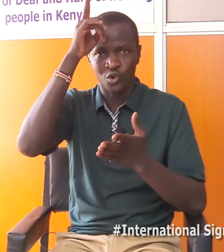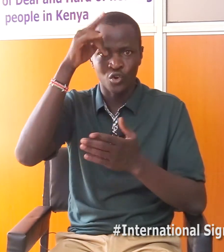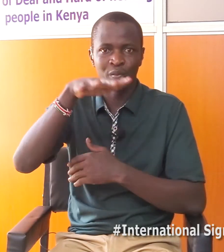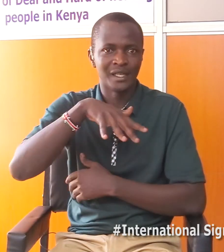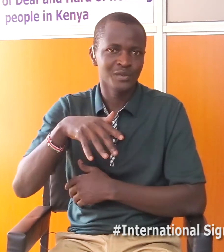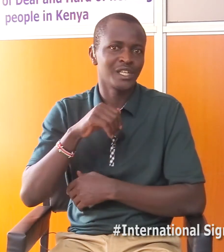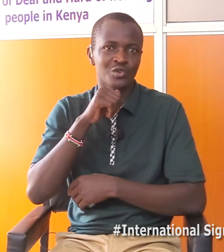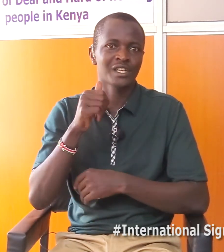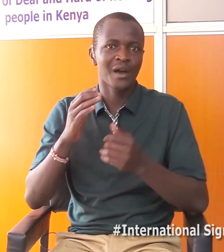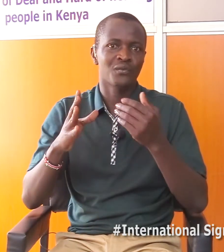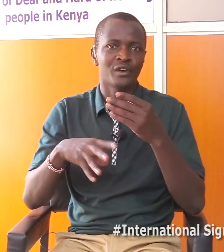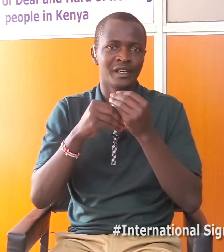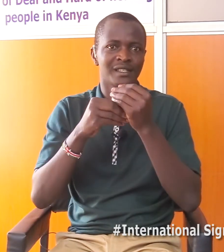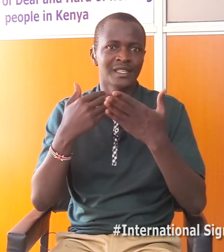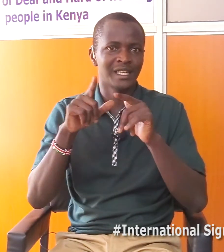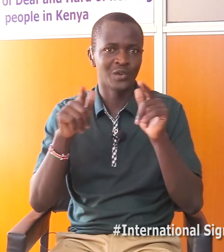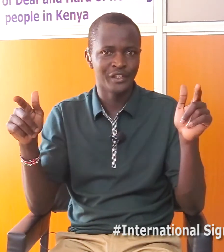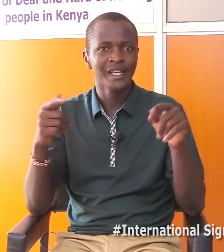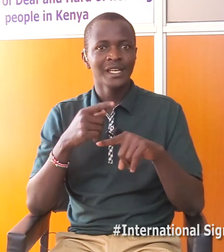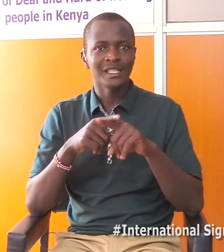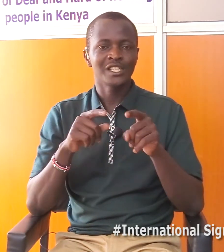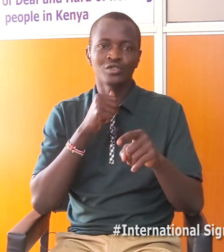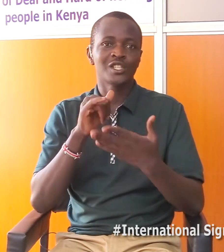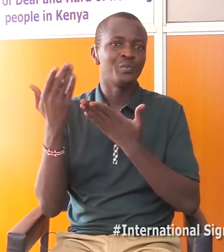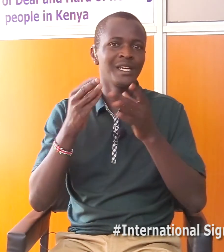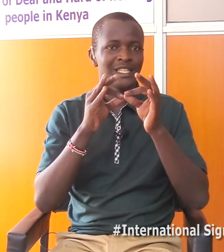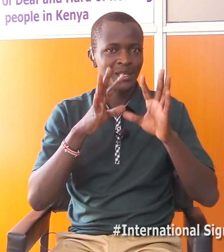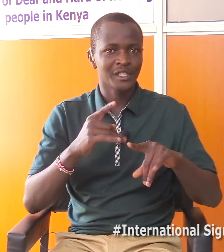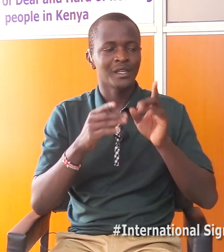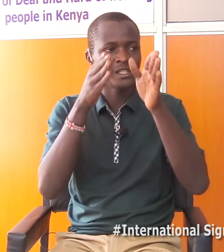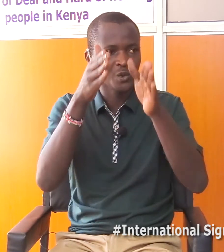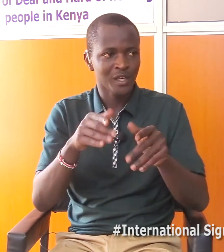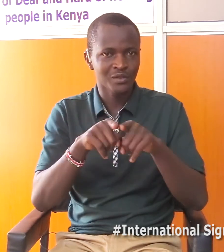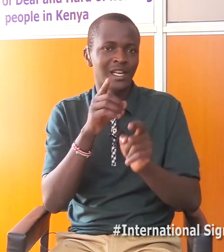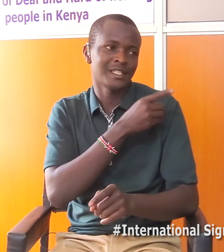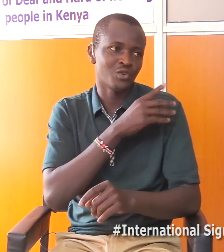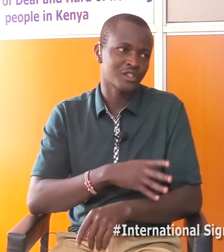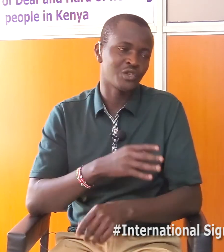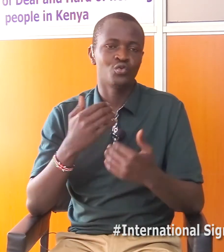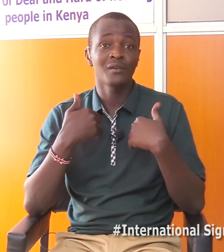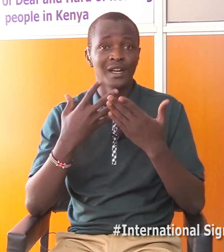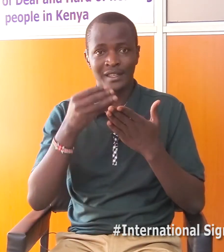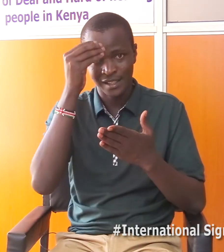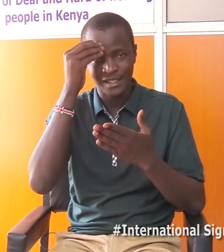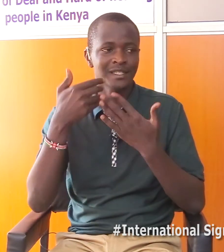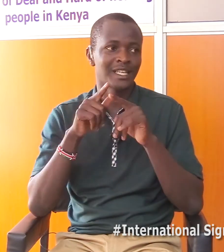local place, we cannot afford sign language. It is not that you bring an interpreter, but it's you personally as a doctor. You could have learned that sign